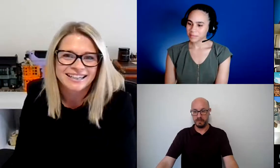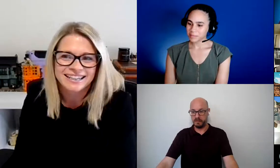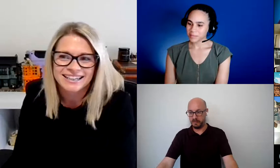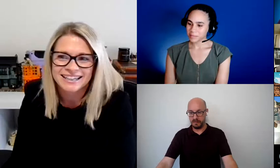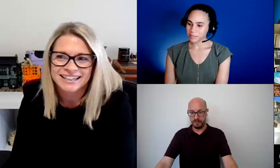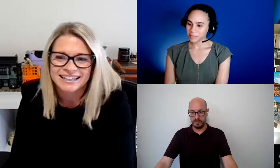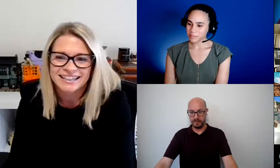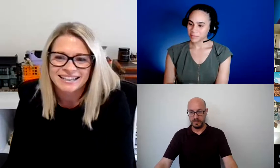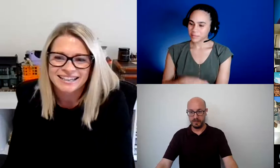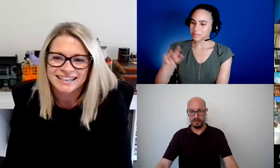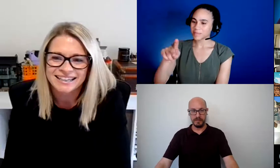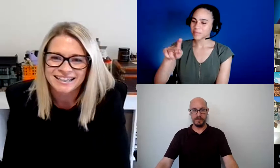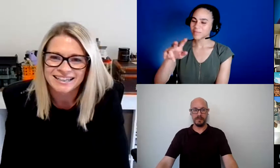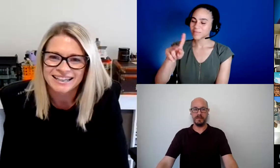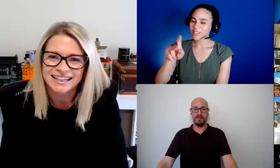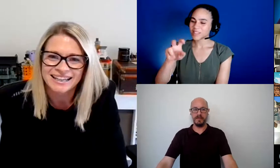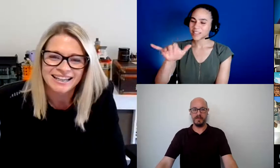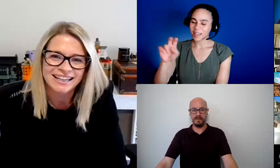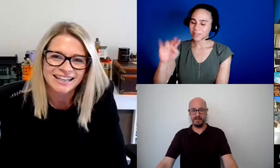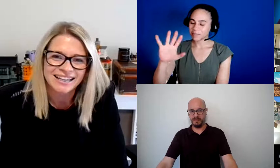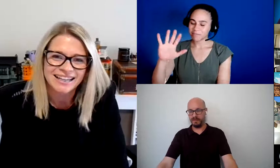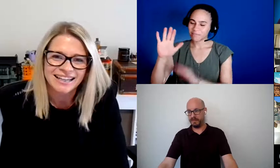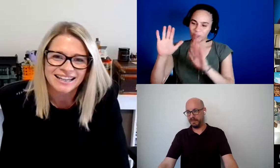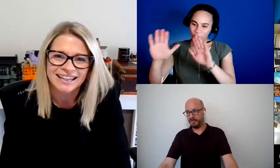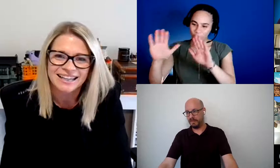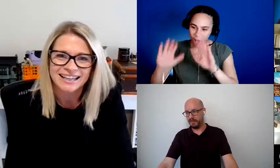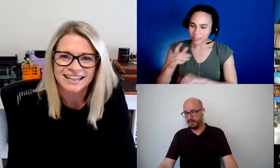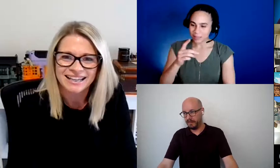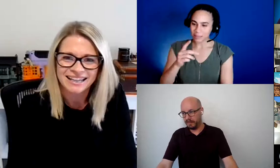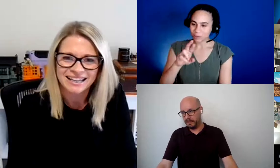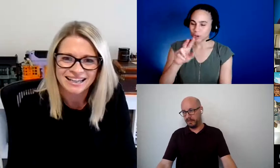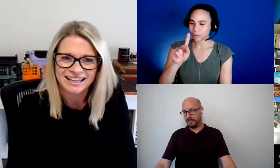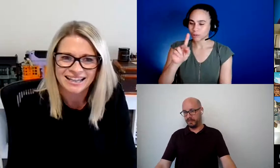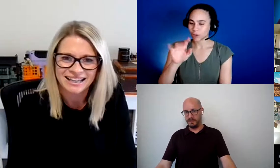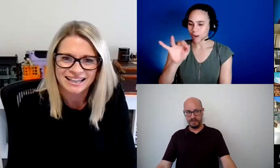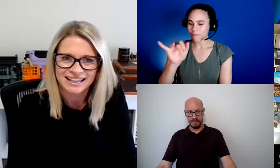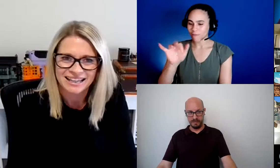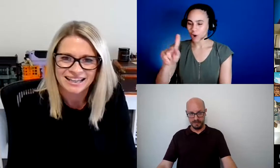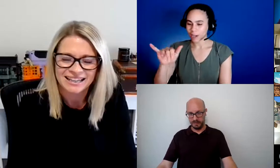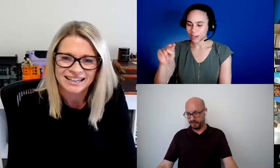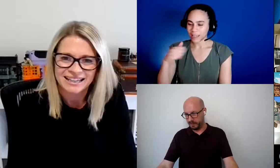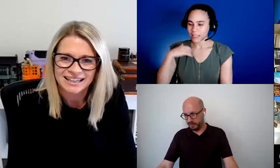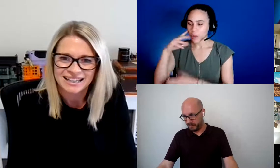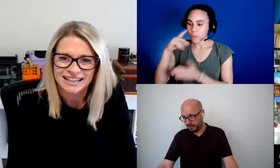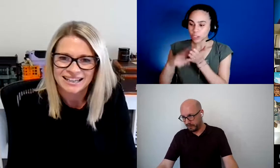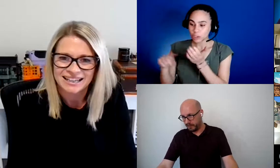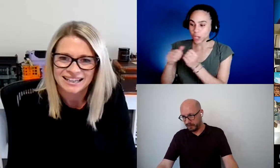Awesome, Dr. Perkins. I will check with Frank to find out if there are any questions in the